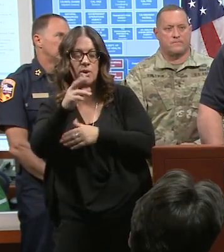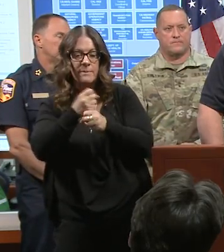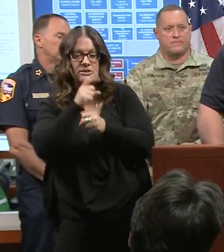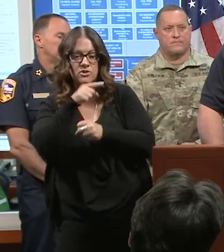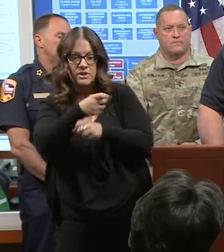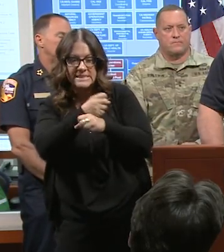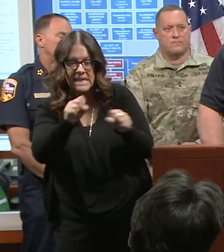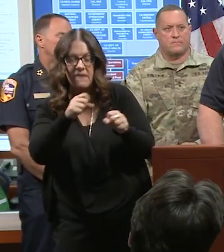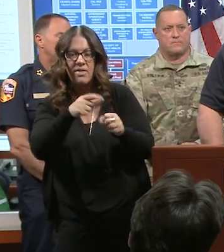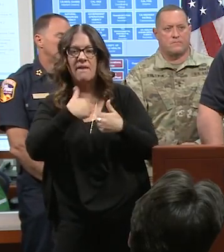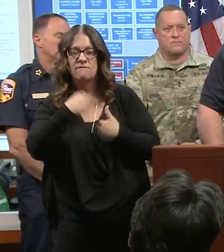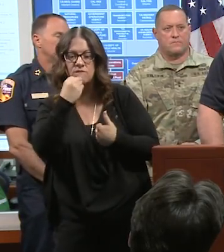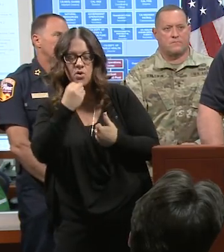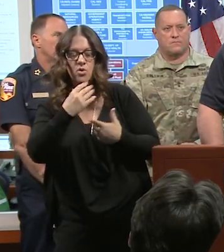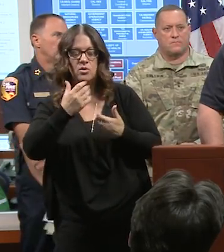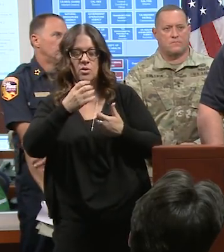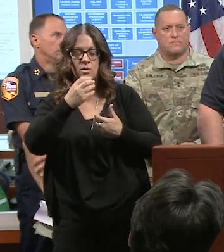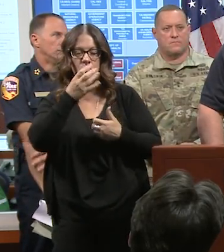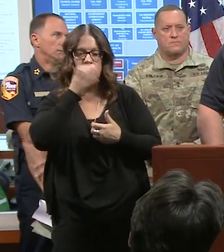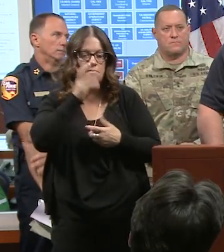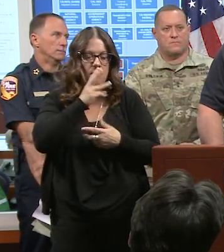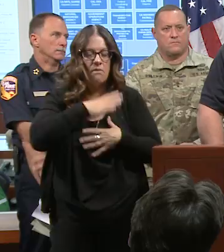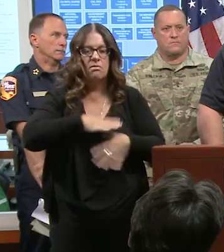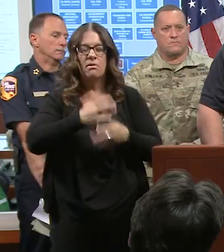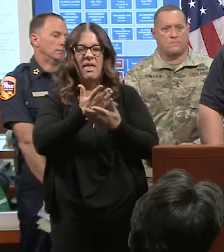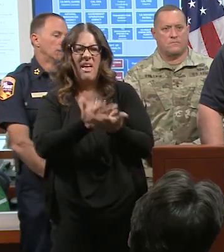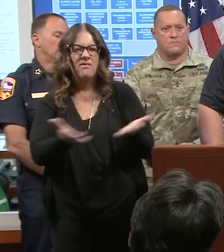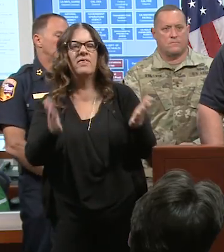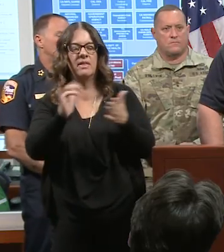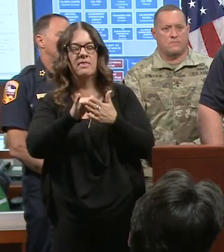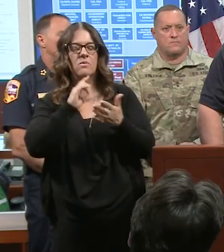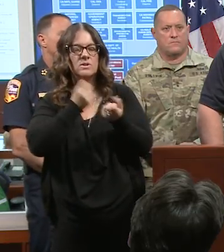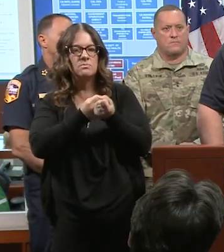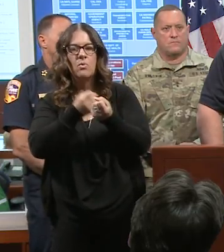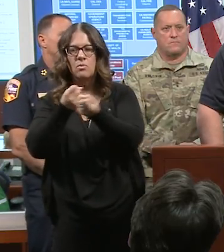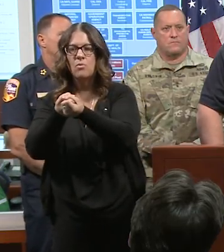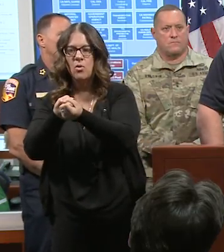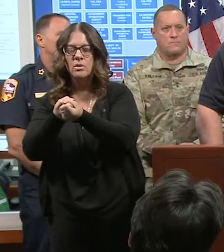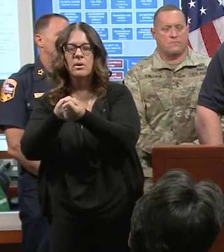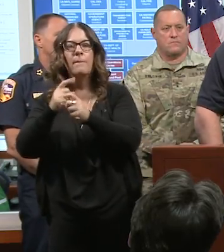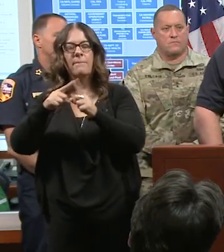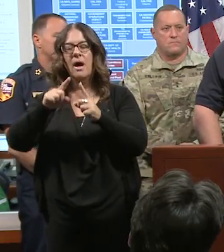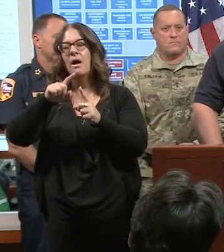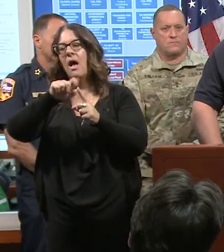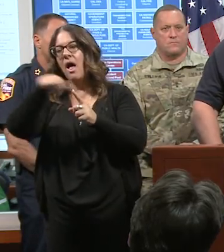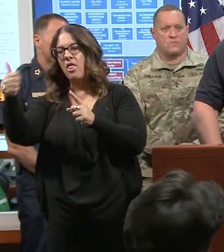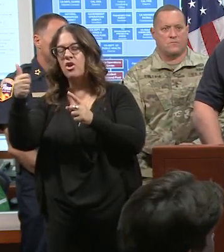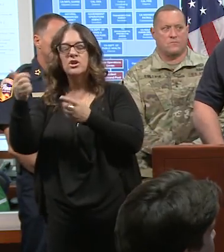that they're safe right now where they're at, and then focus on those programs. But those will come, and those will come soon. Thank you.